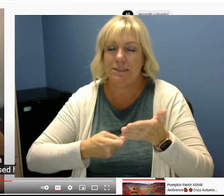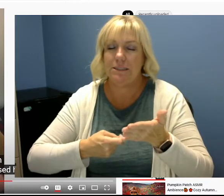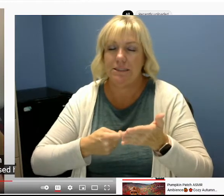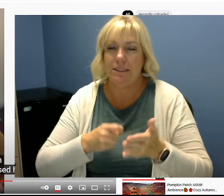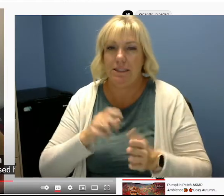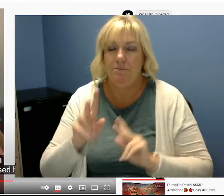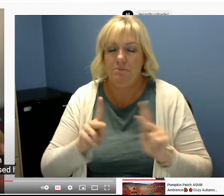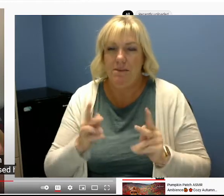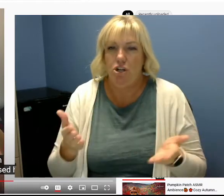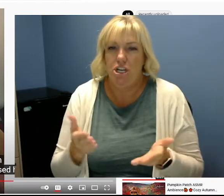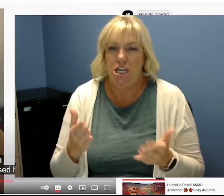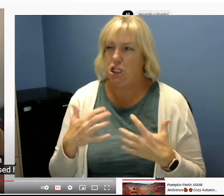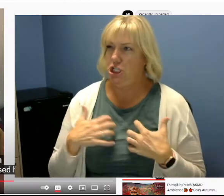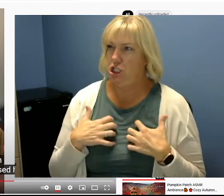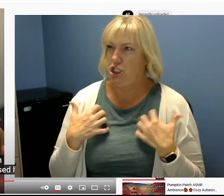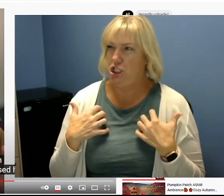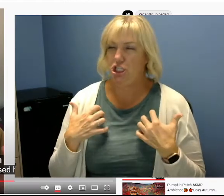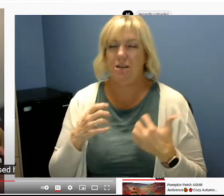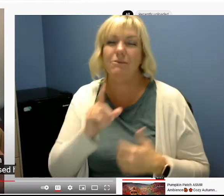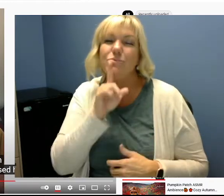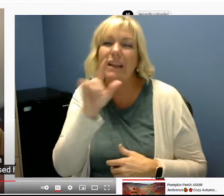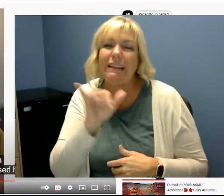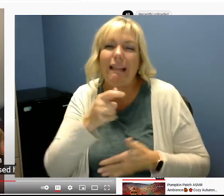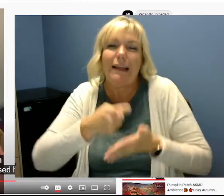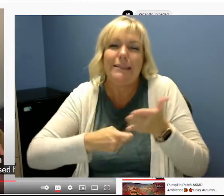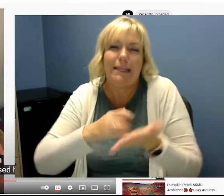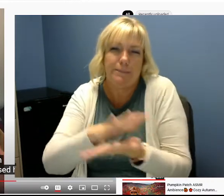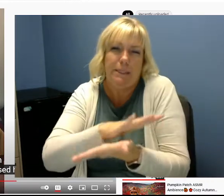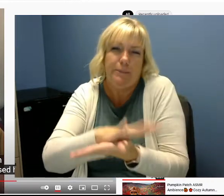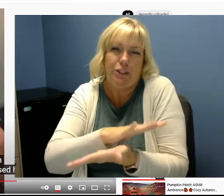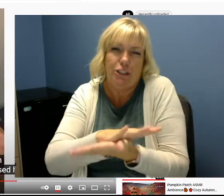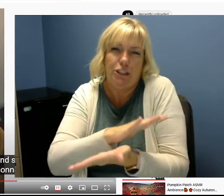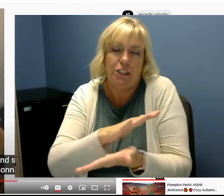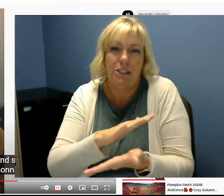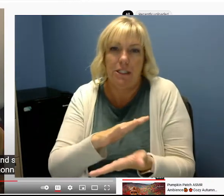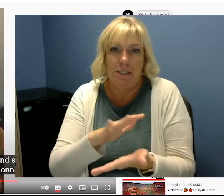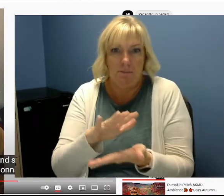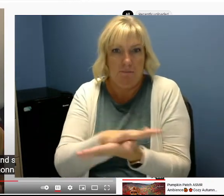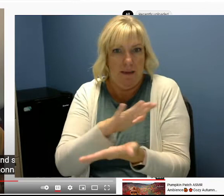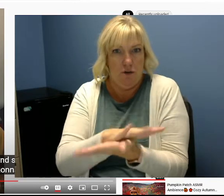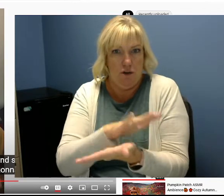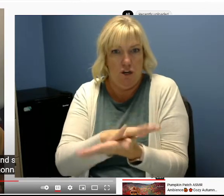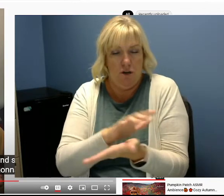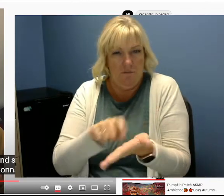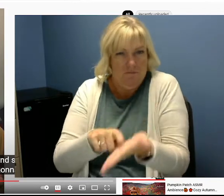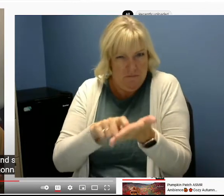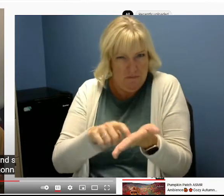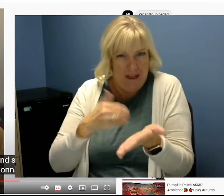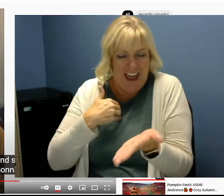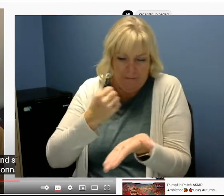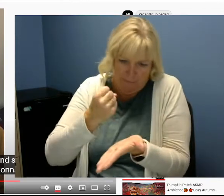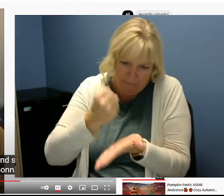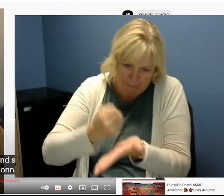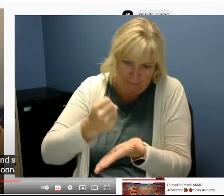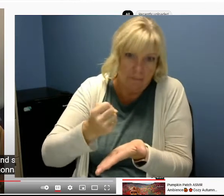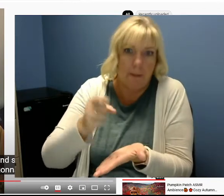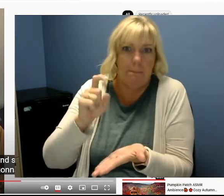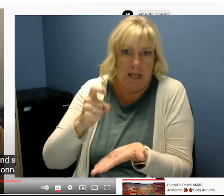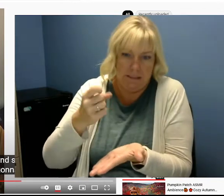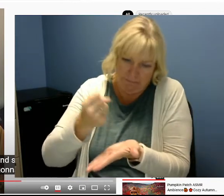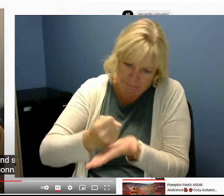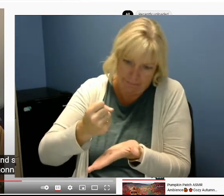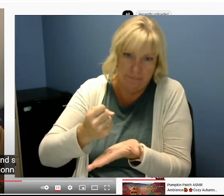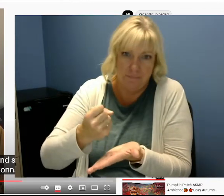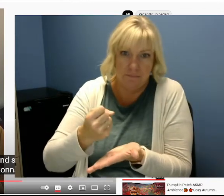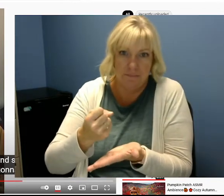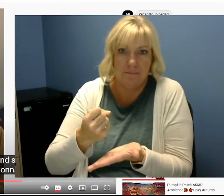on paper, because any paper that's used has to have this stamp affixed to it. And so that's